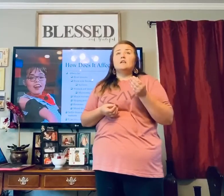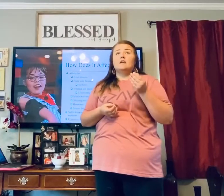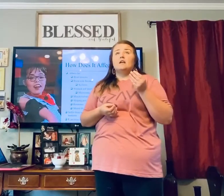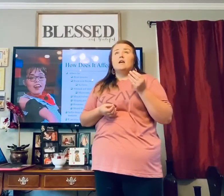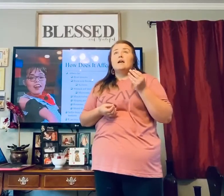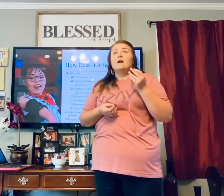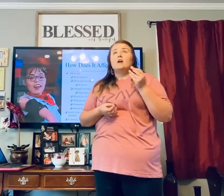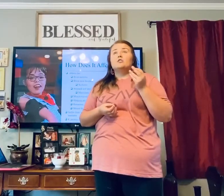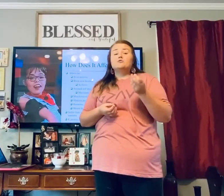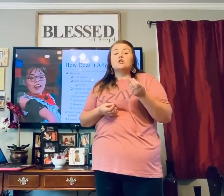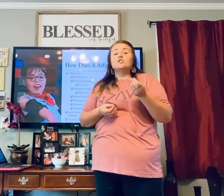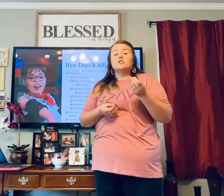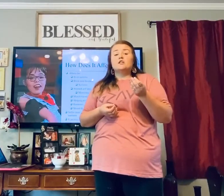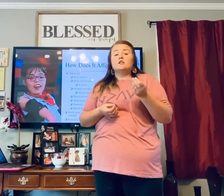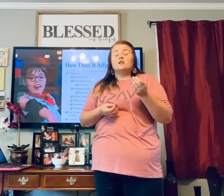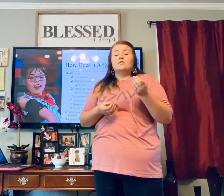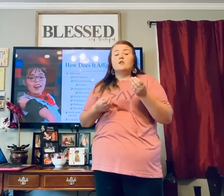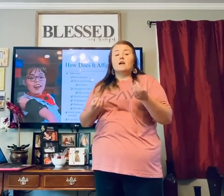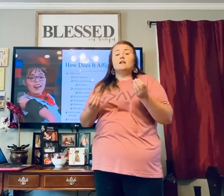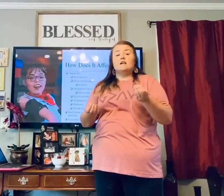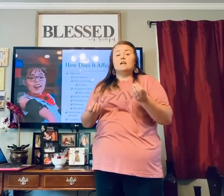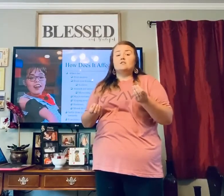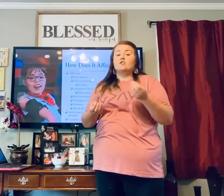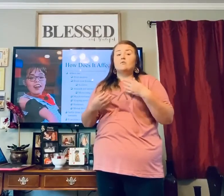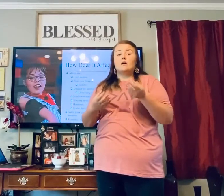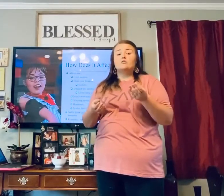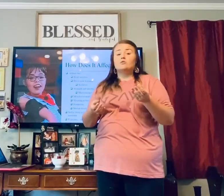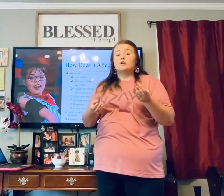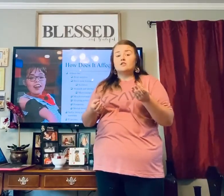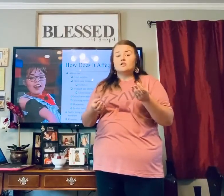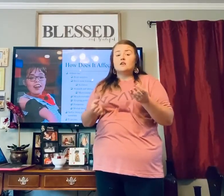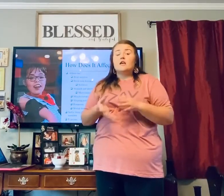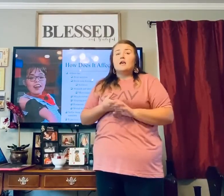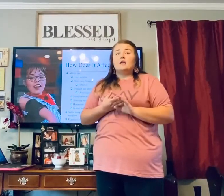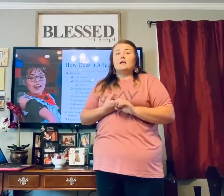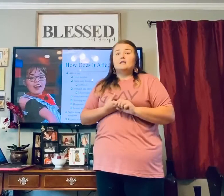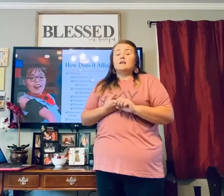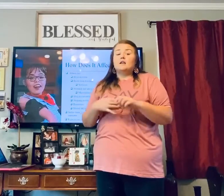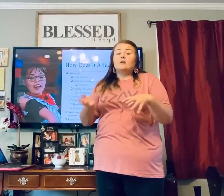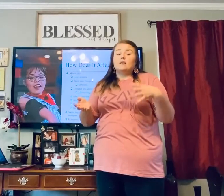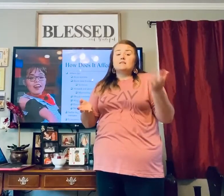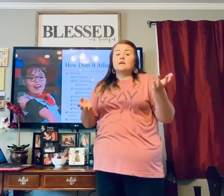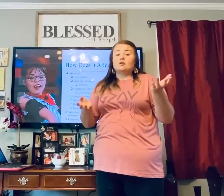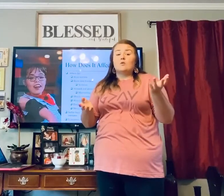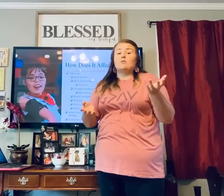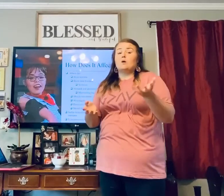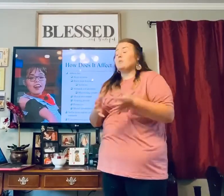the nutrition that they need. So they're malnourished and they cannot maintain their weight